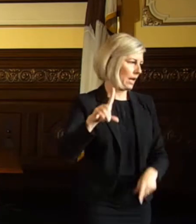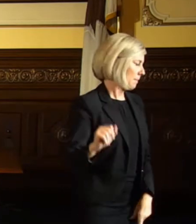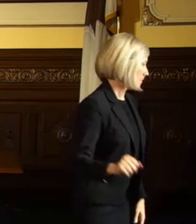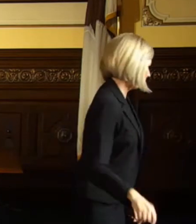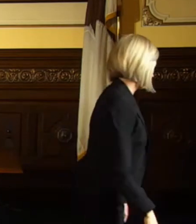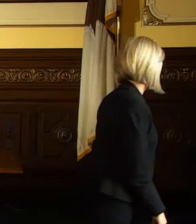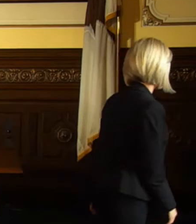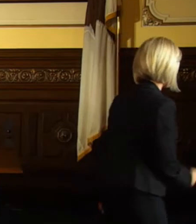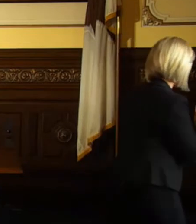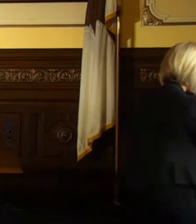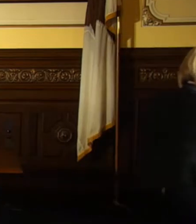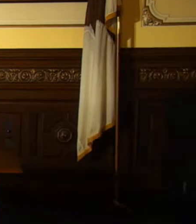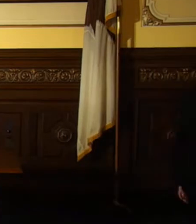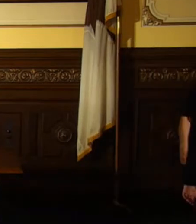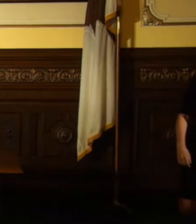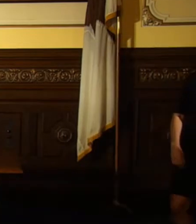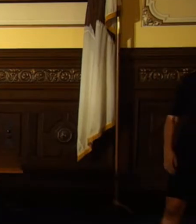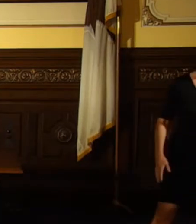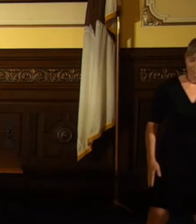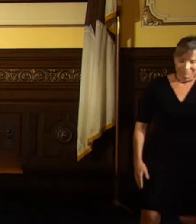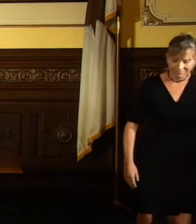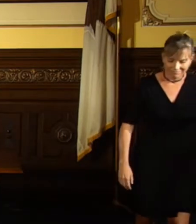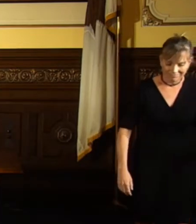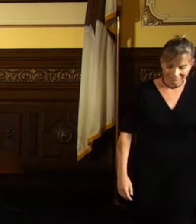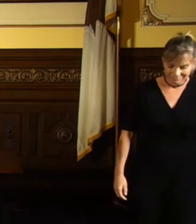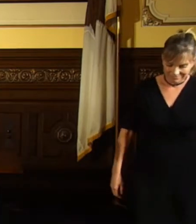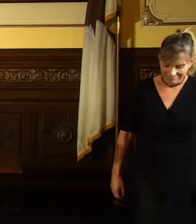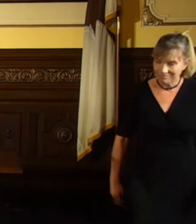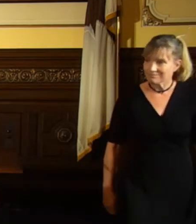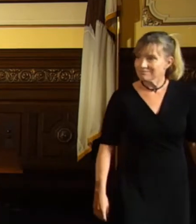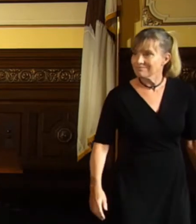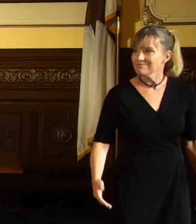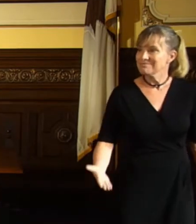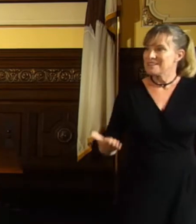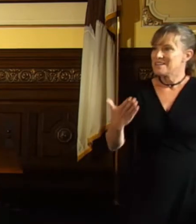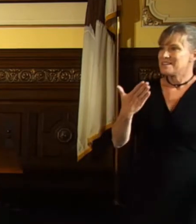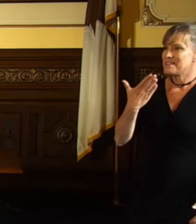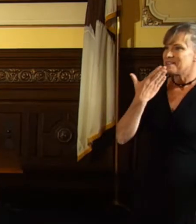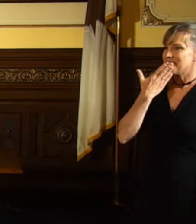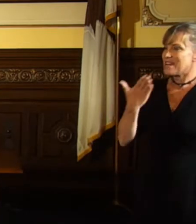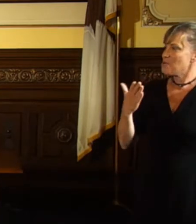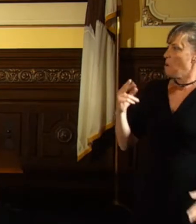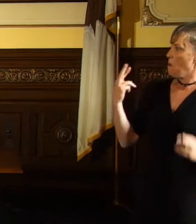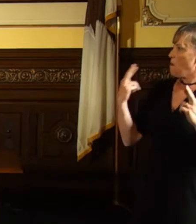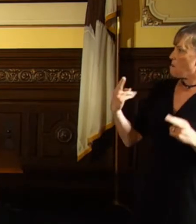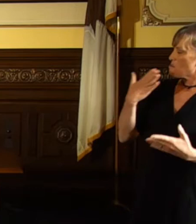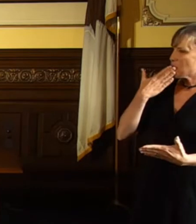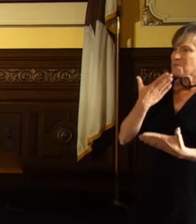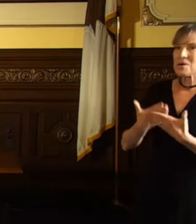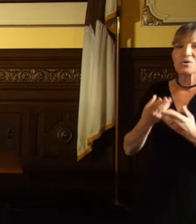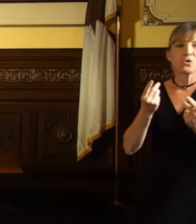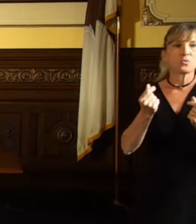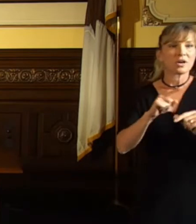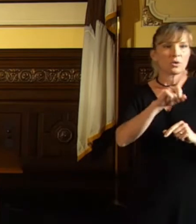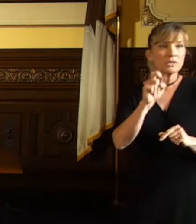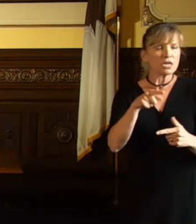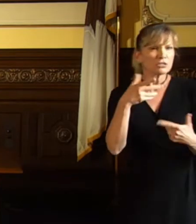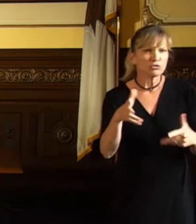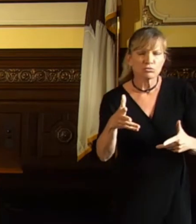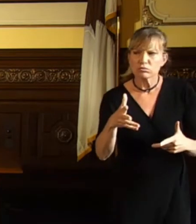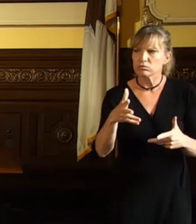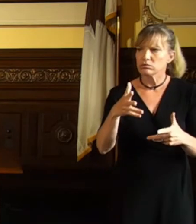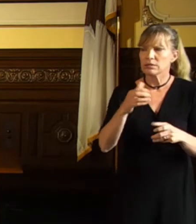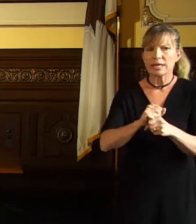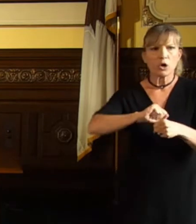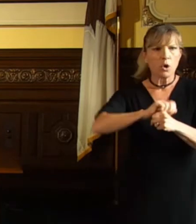start with Amanda, Greg, and then go online. Great. Thank you so much, Governor. Hope you're doing well. Thank so you. Quick question there. Did you get